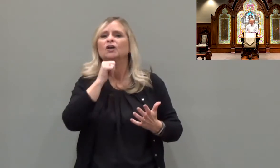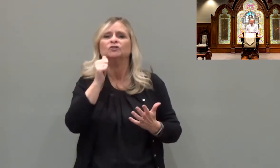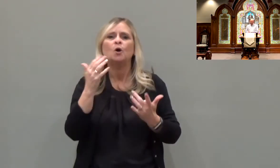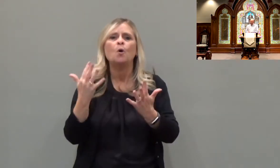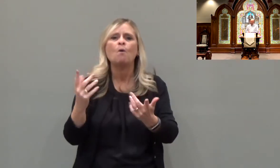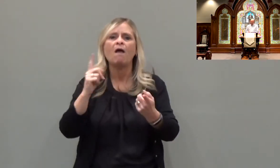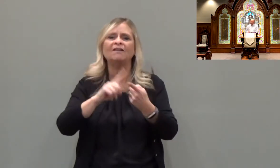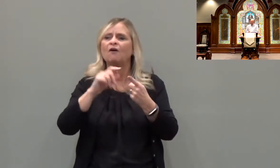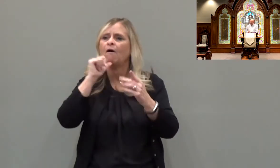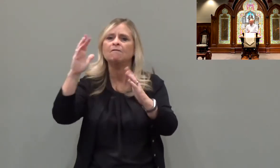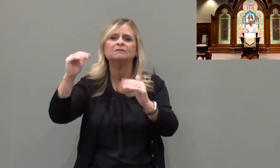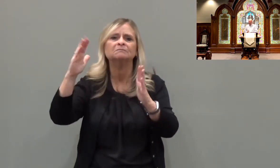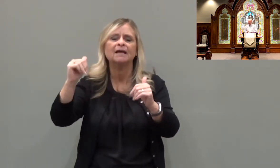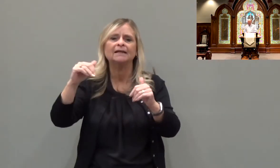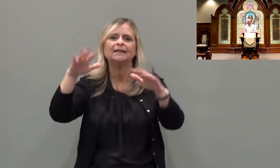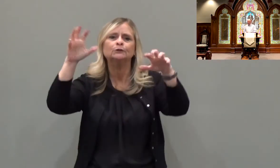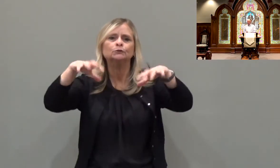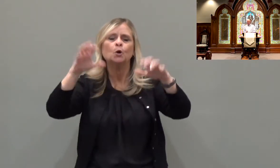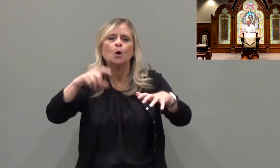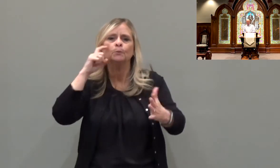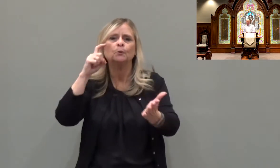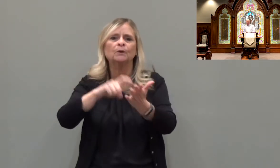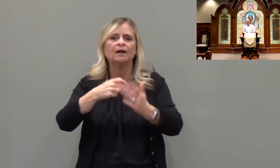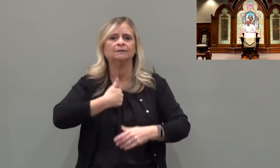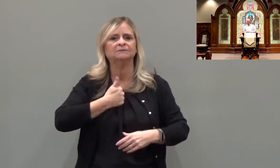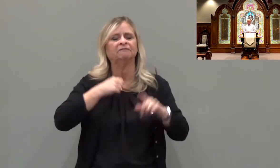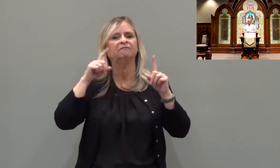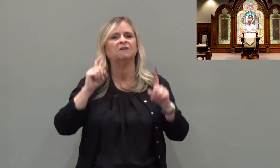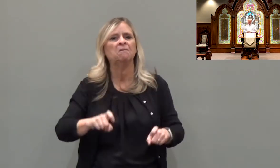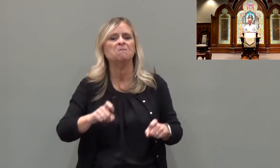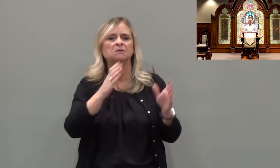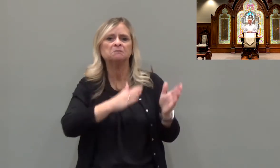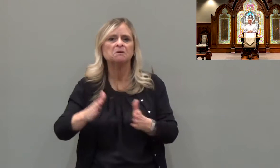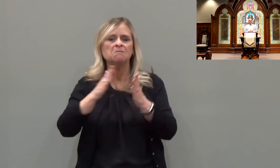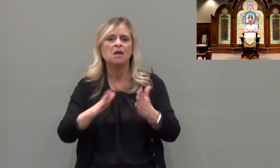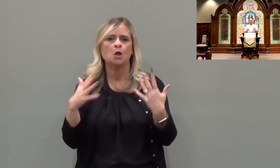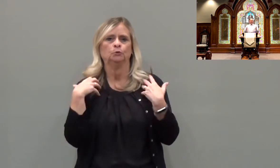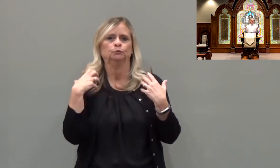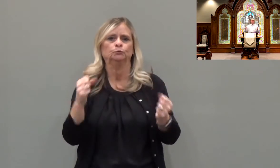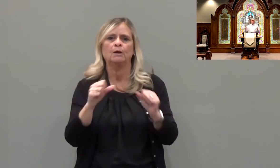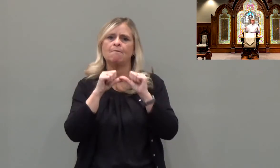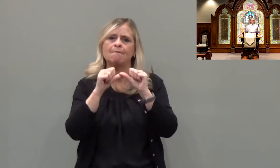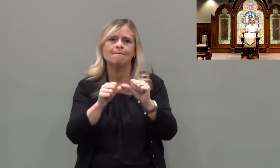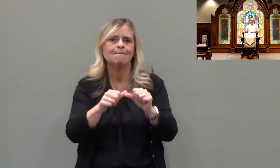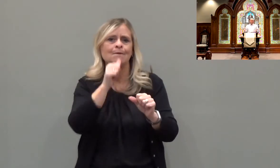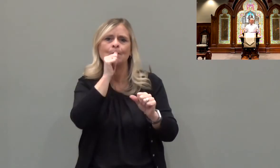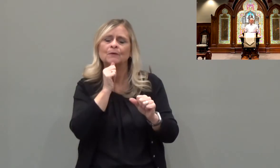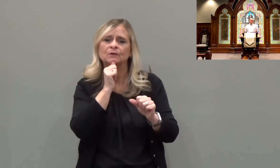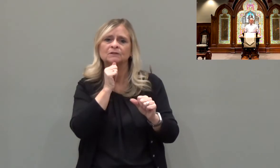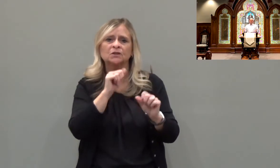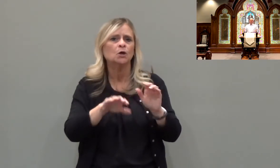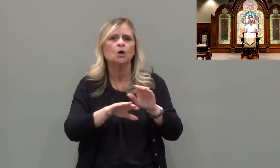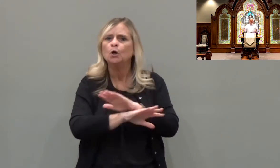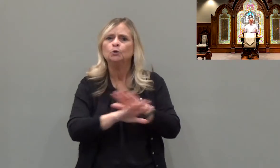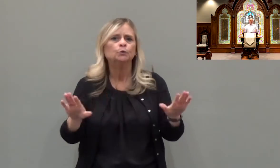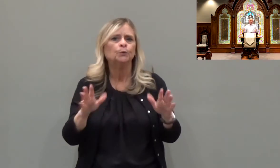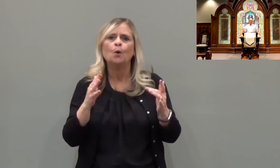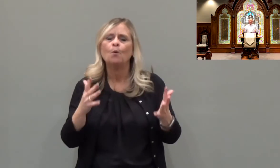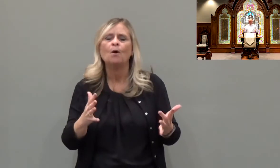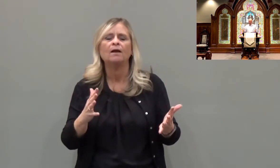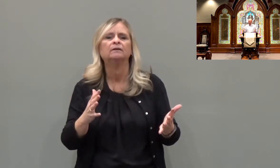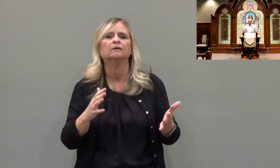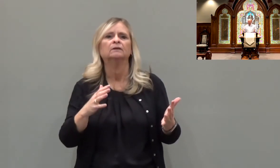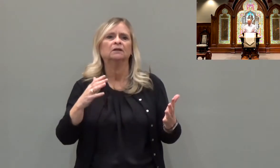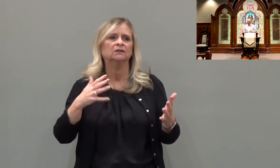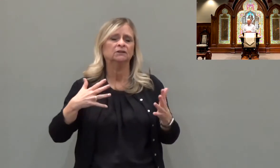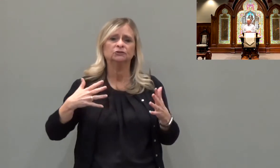to recognize that you need to prepare your strength and endurance. You don't wait until you're shipwrecked to find out if you